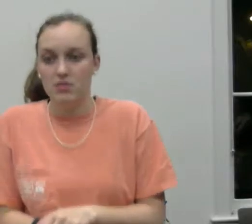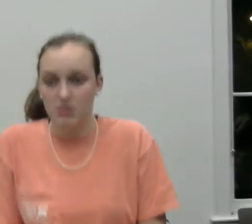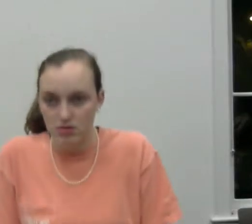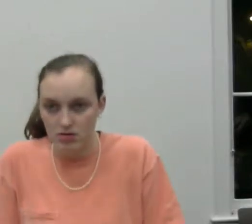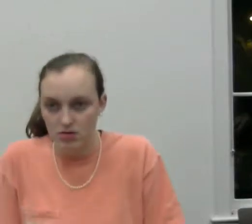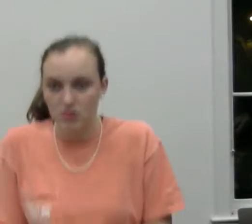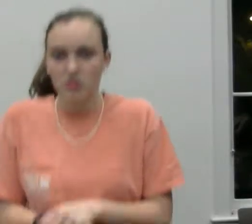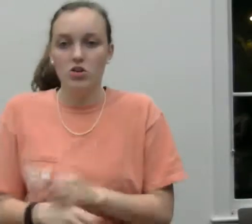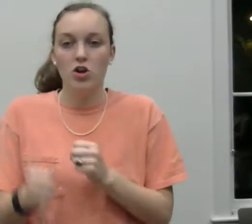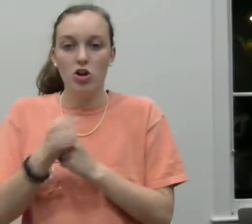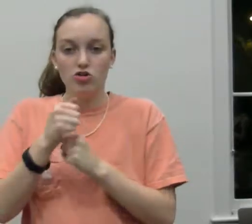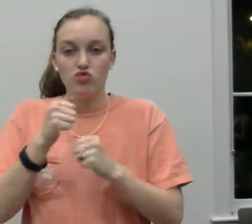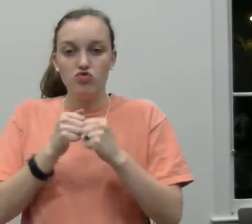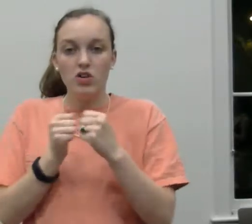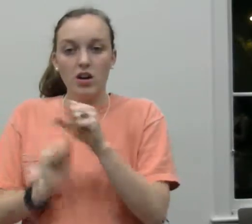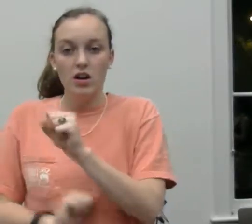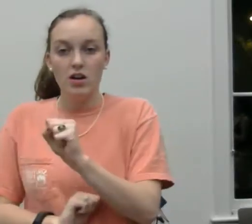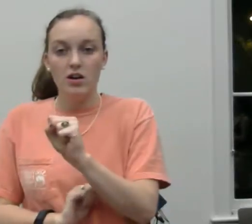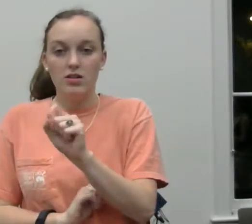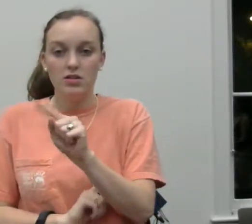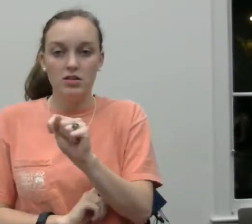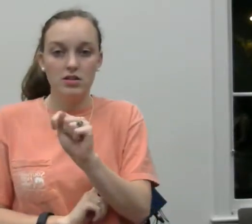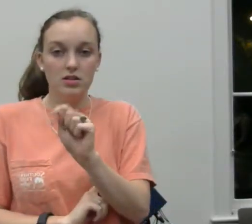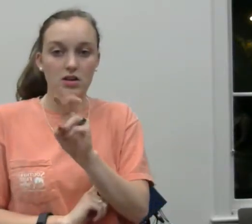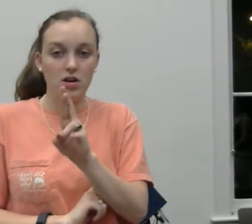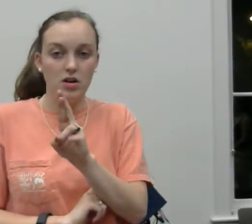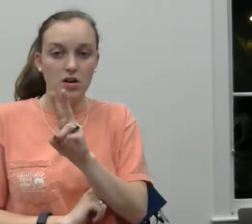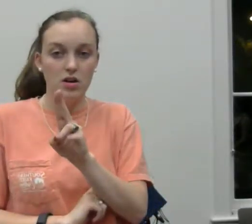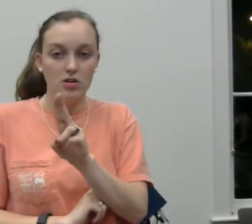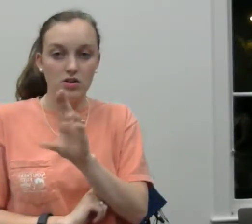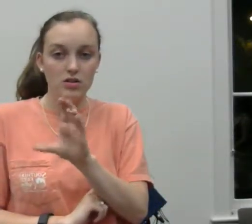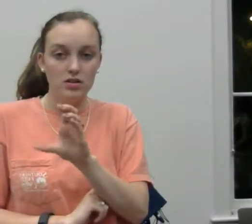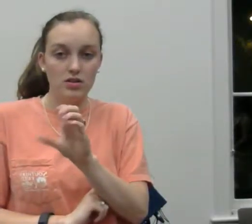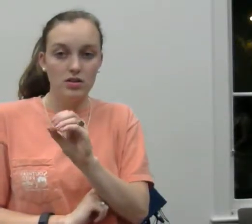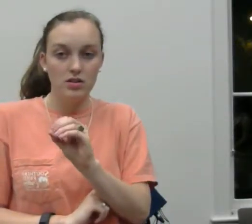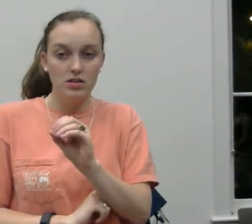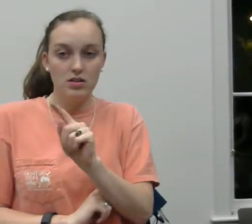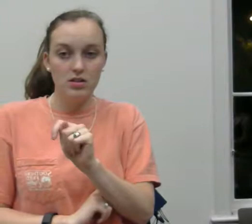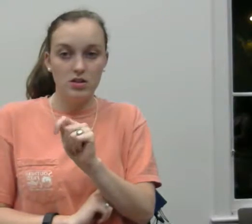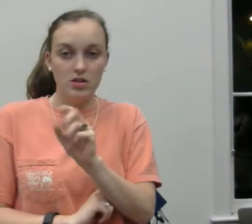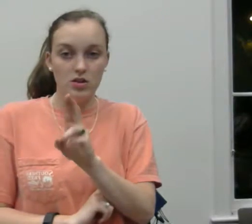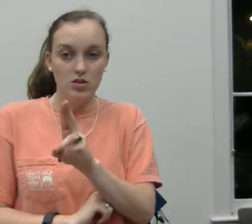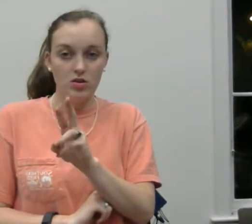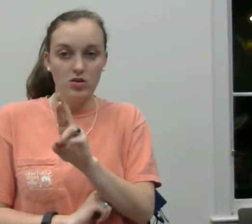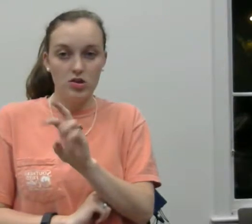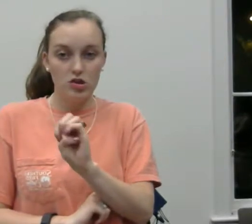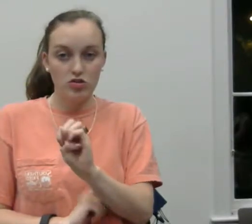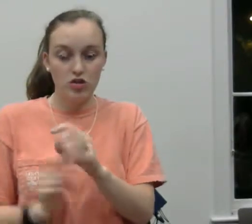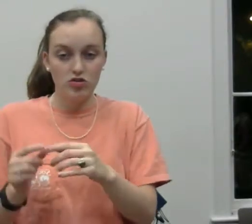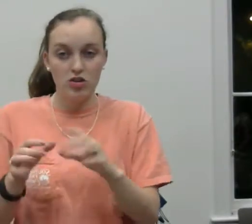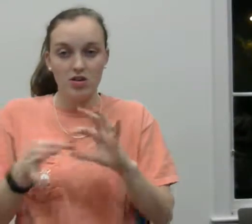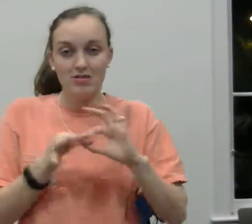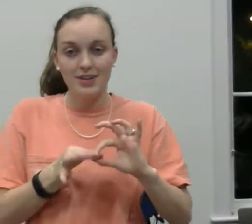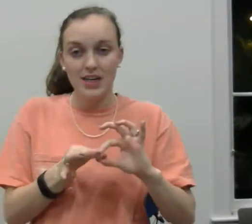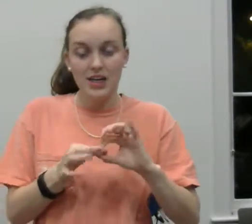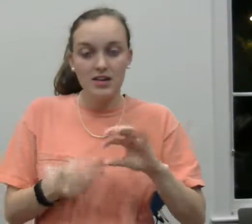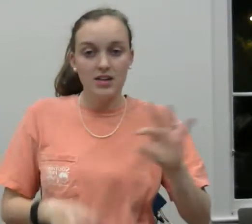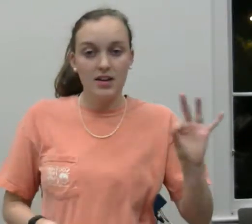have an elbow and you have a hand. And you have an opposable thumb. That structure of that hand has an evolutionary purpose. It has a specific function.